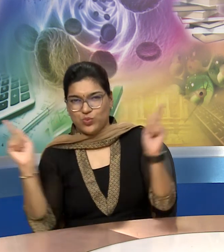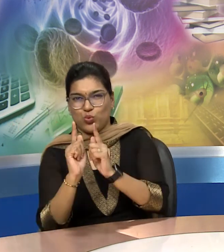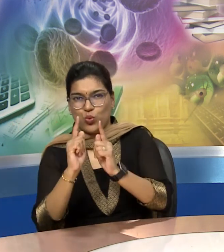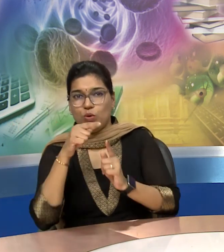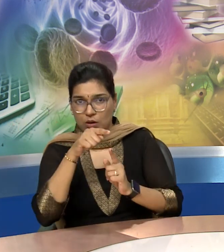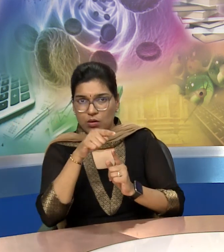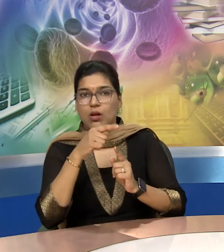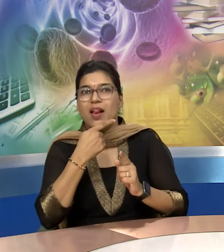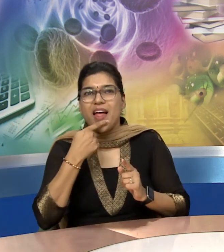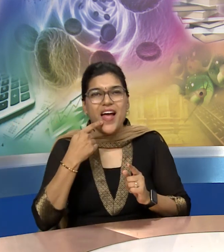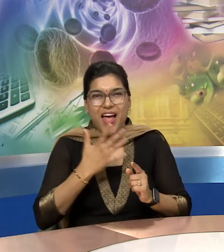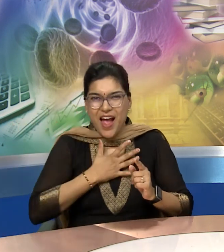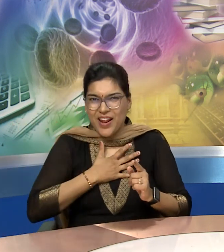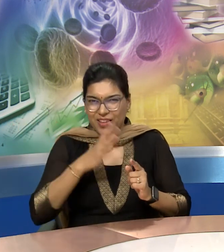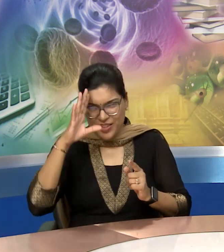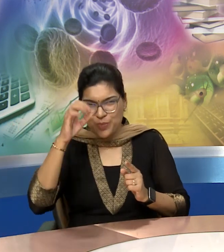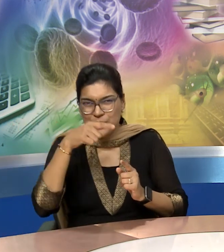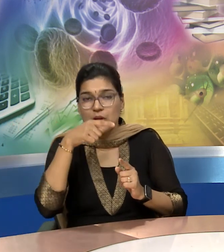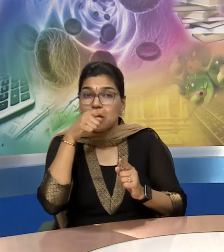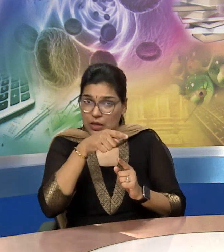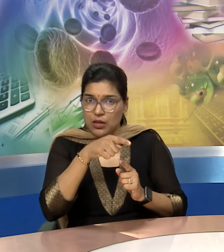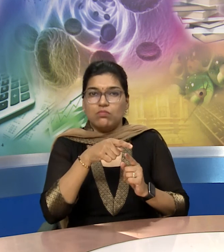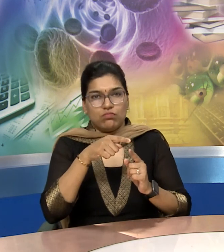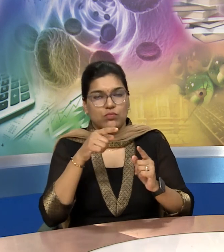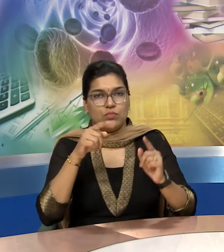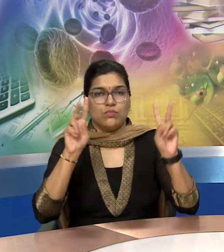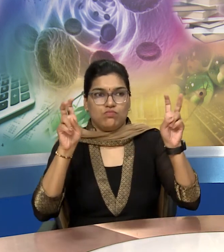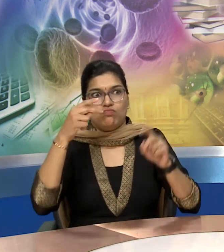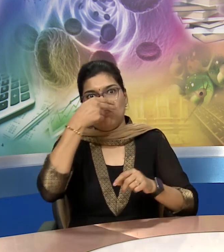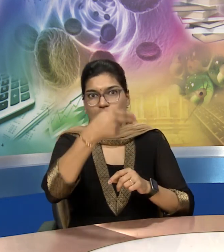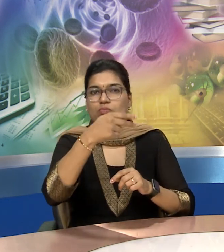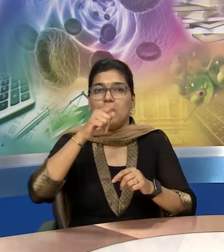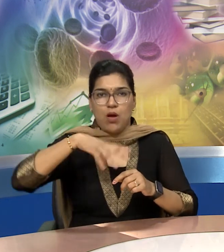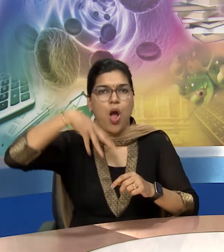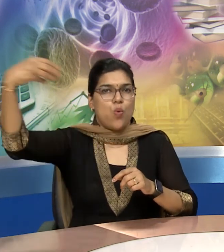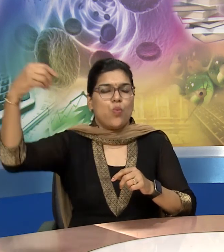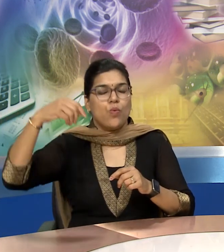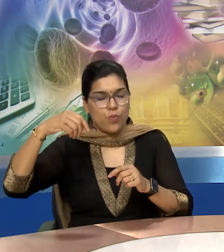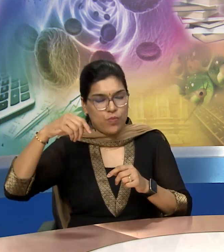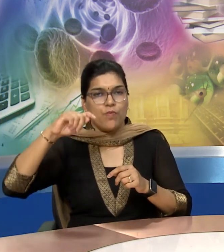as a number of books issued by one publisher.